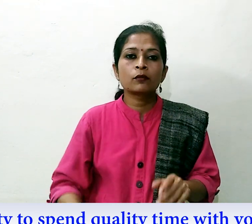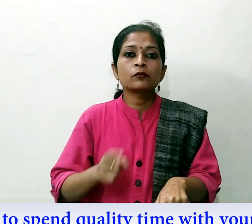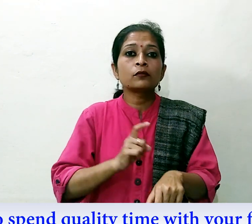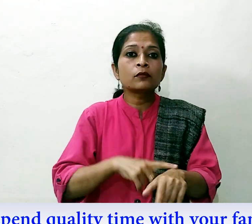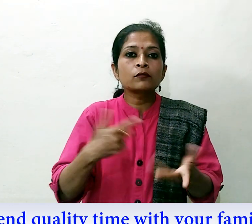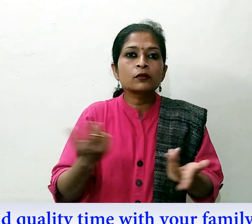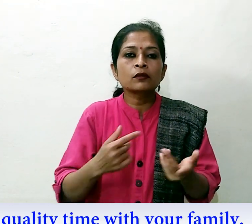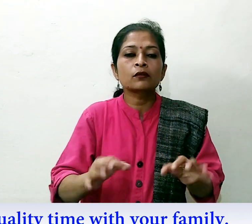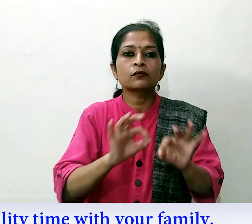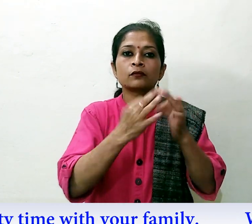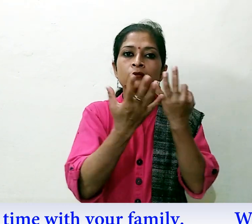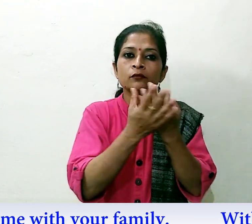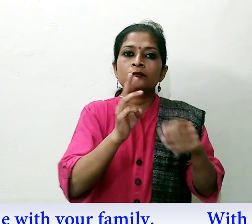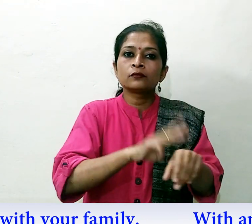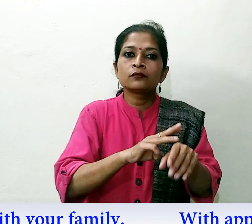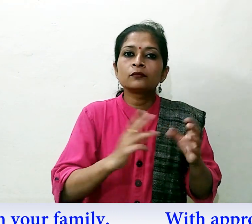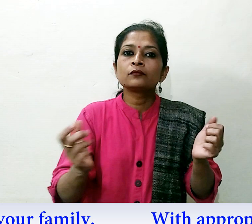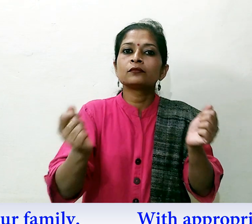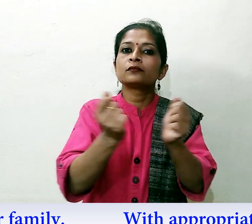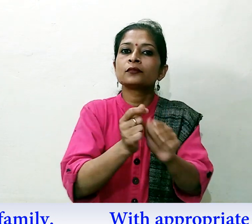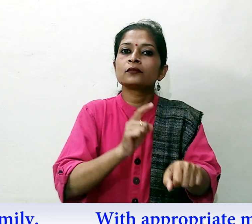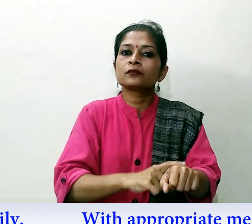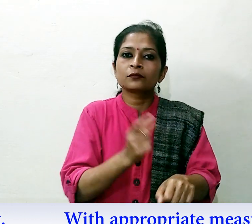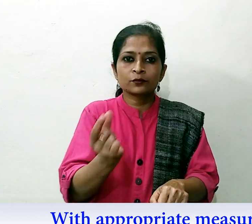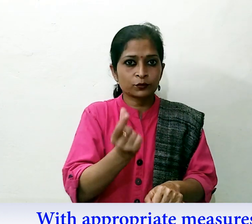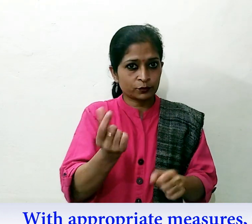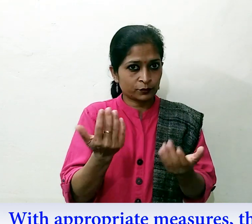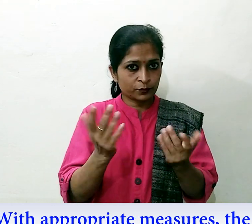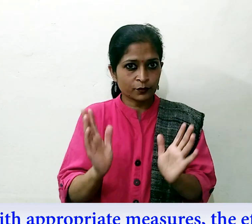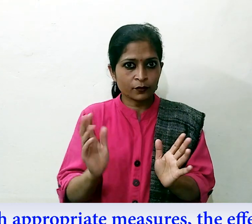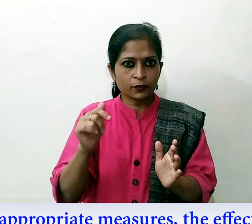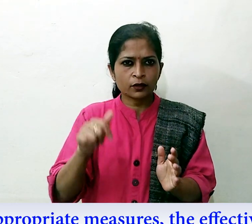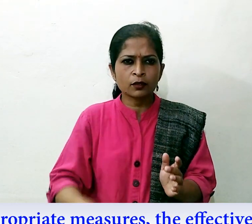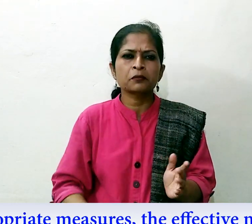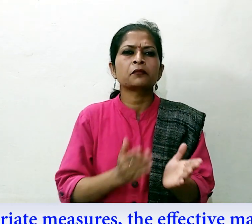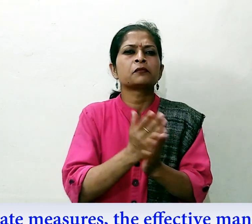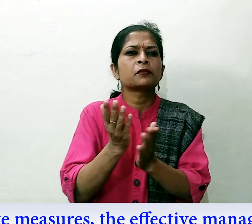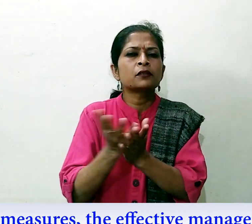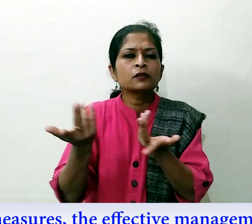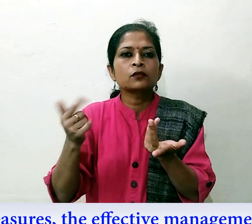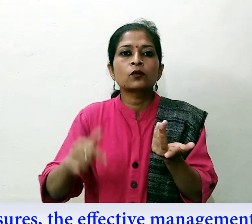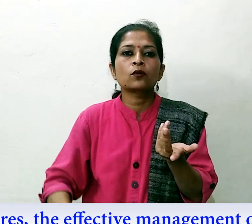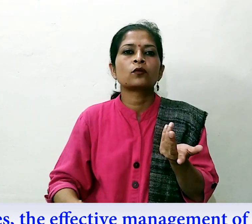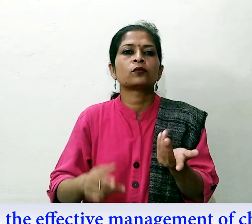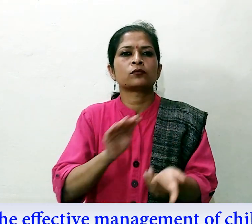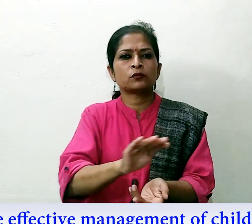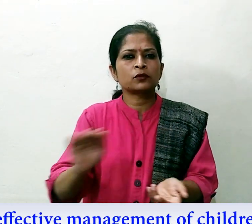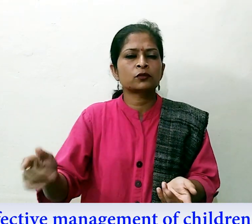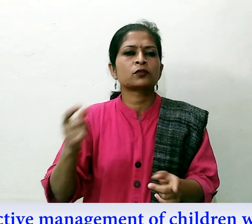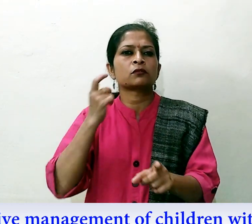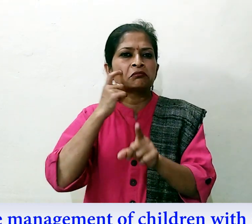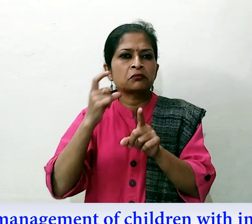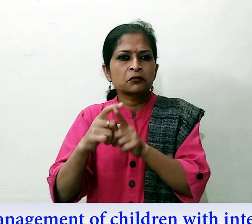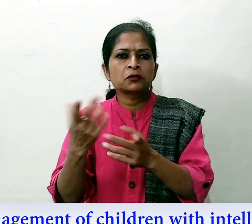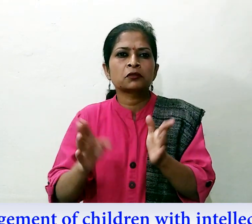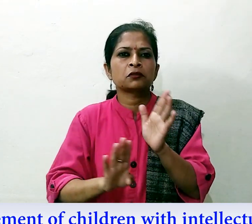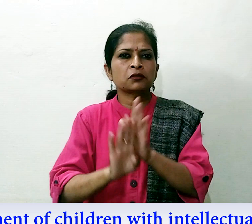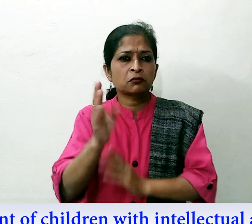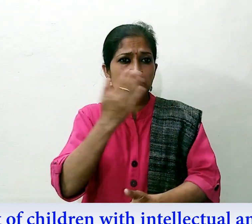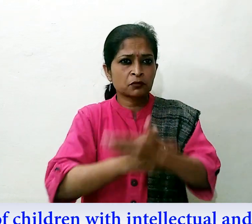quality time with your family. With appropriate measures, the effective management of children with intellectual and developmental